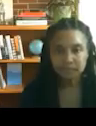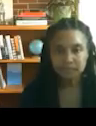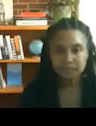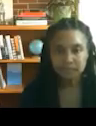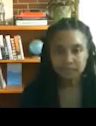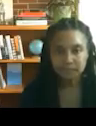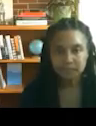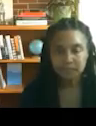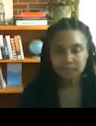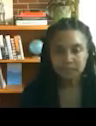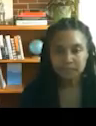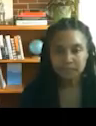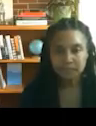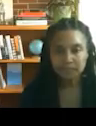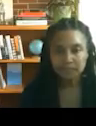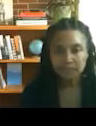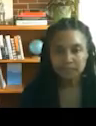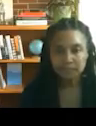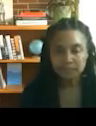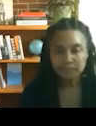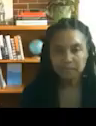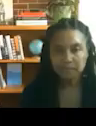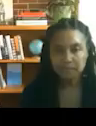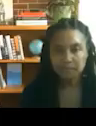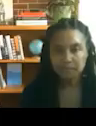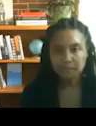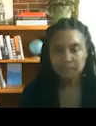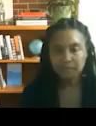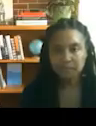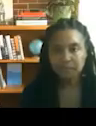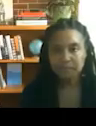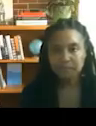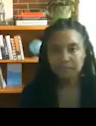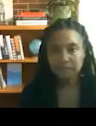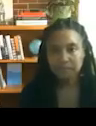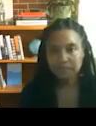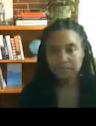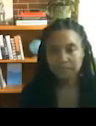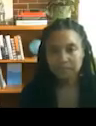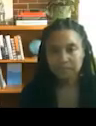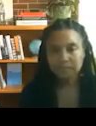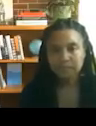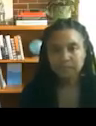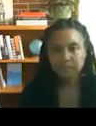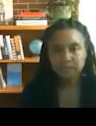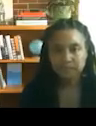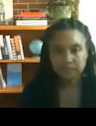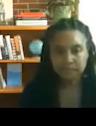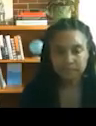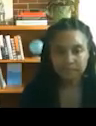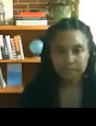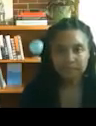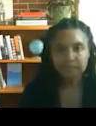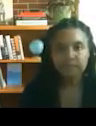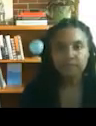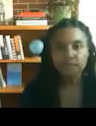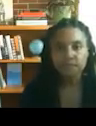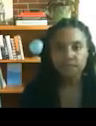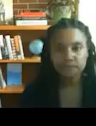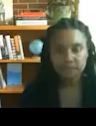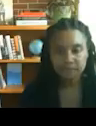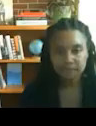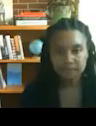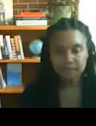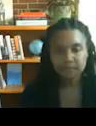session, but sign language can be used to really facilitate the acquisition of what's called a demand. The child wants something,